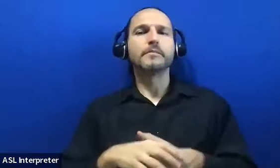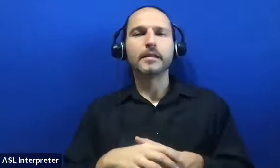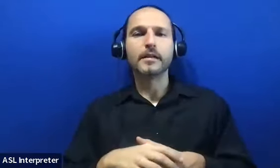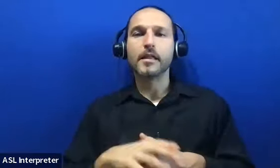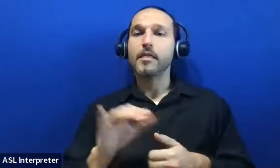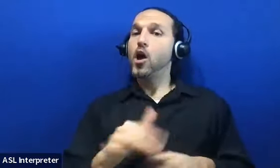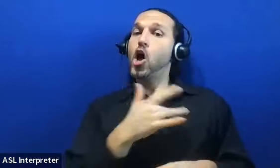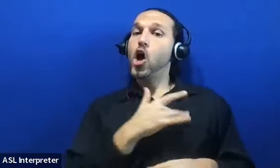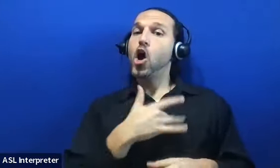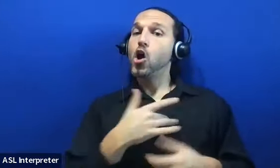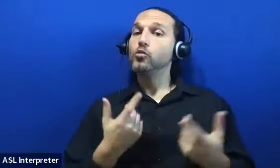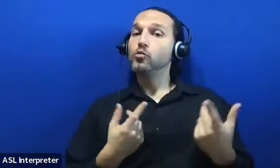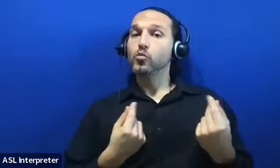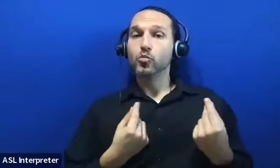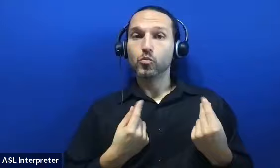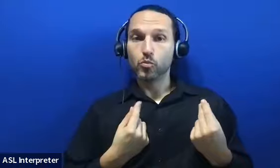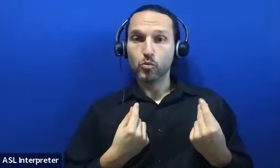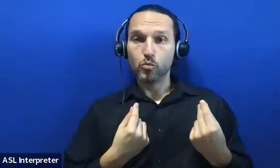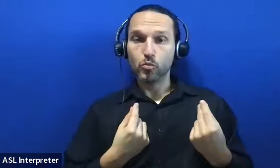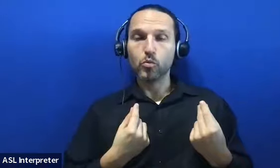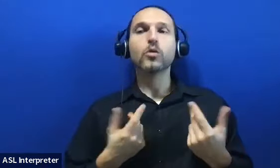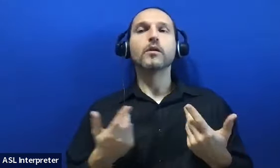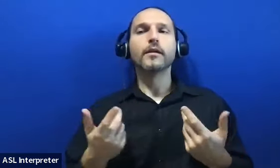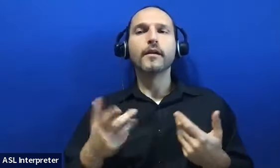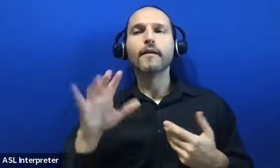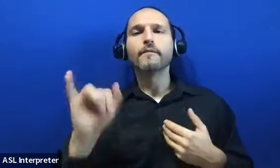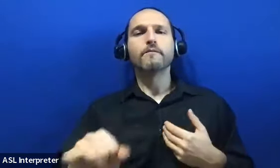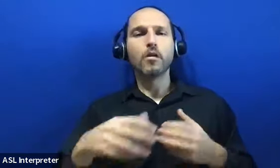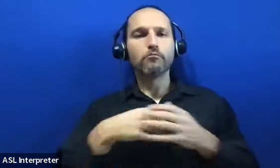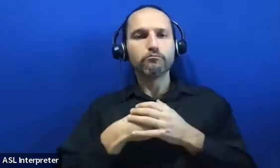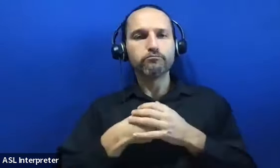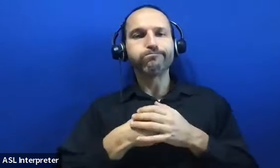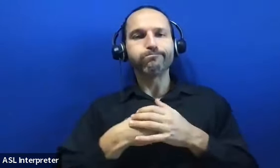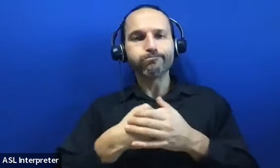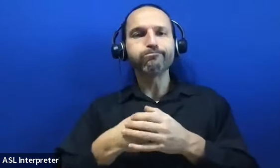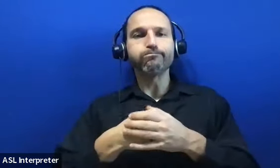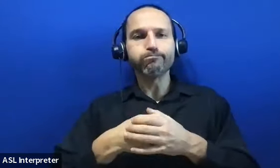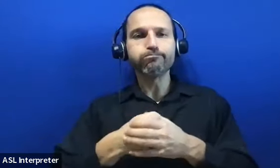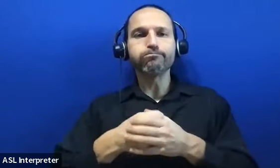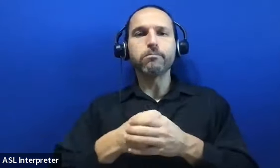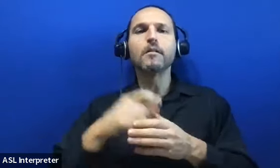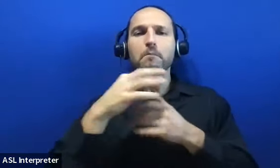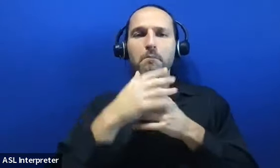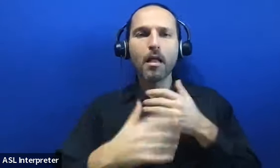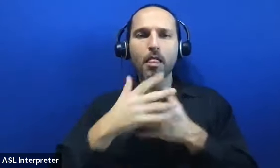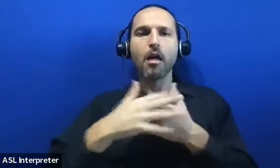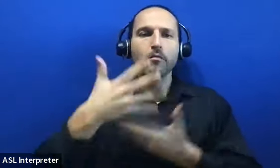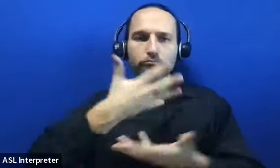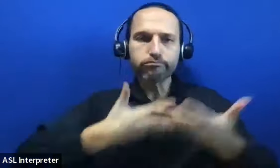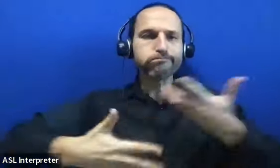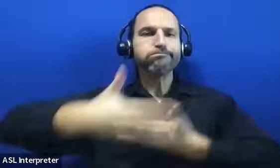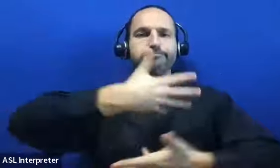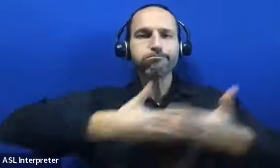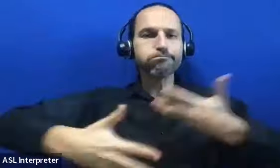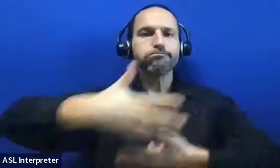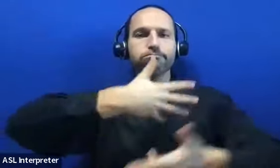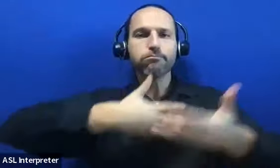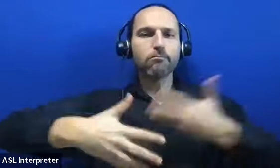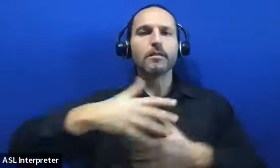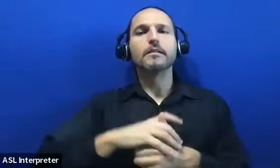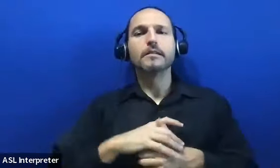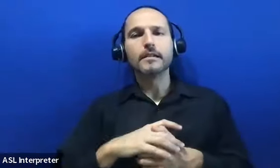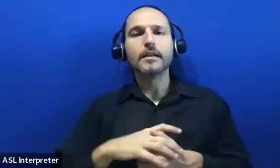the heart is responsible for helping to pump blood and oxygen through our body. The heart and